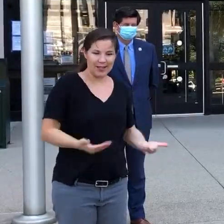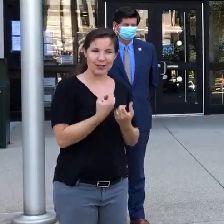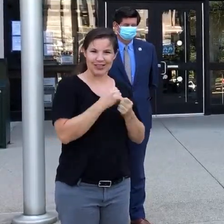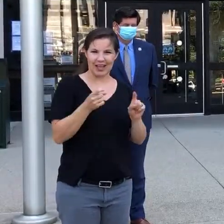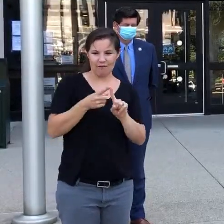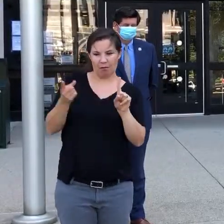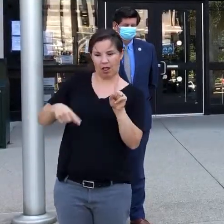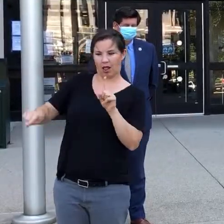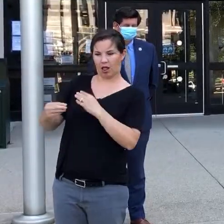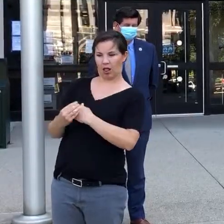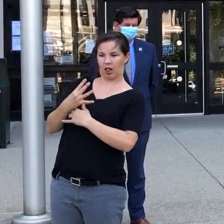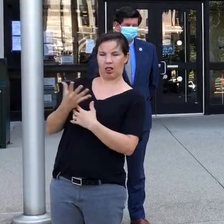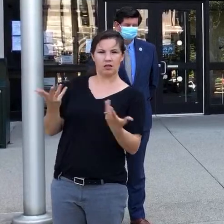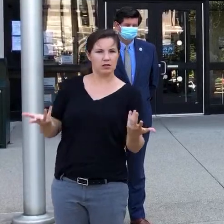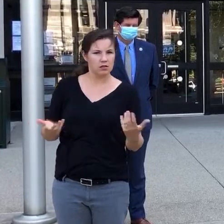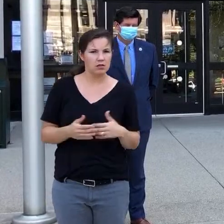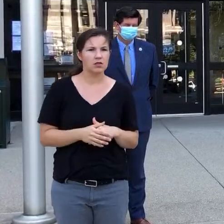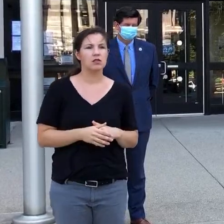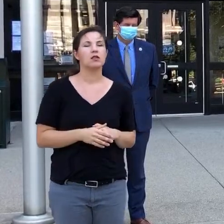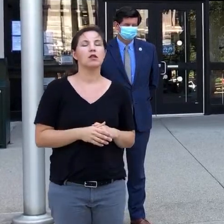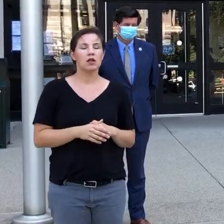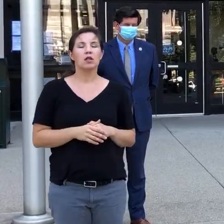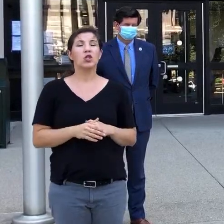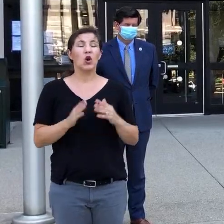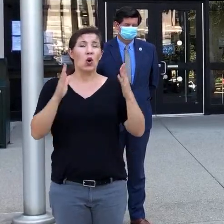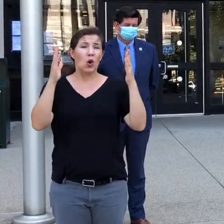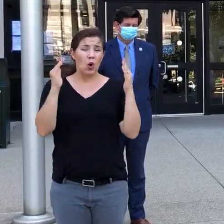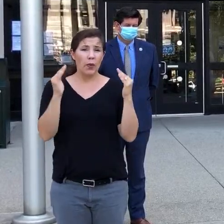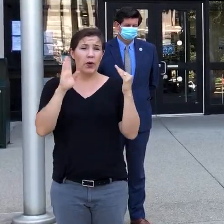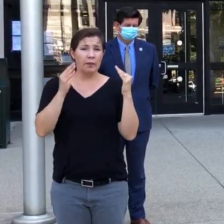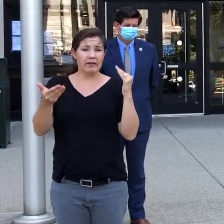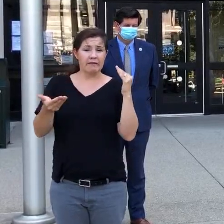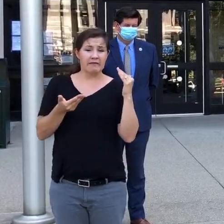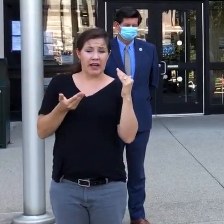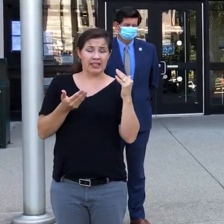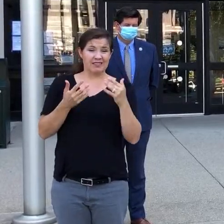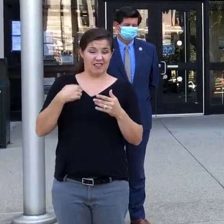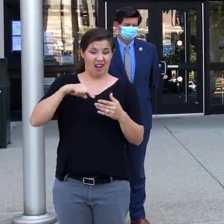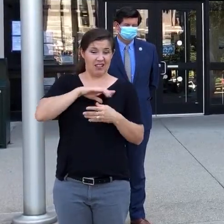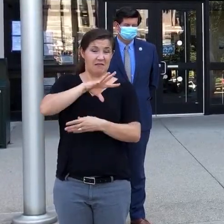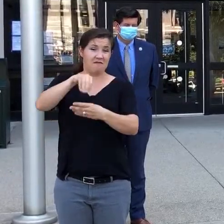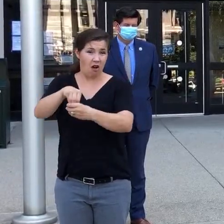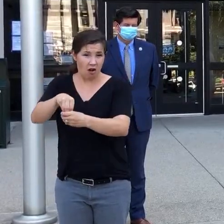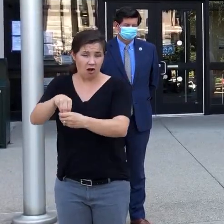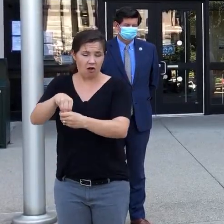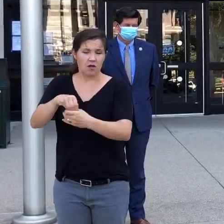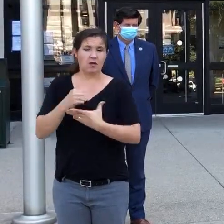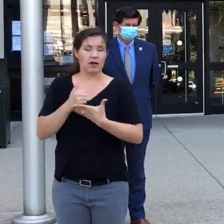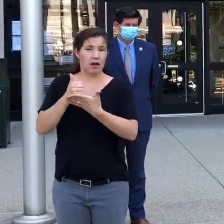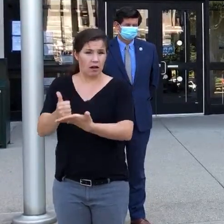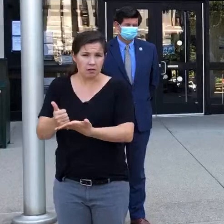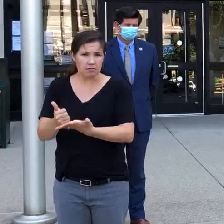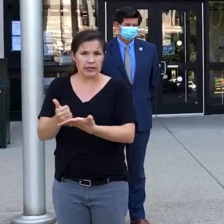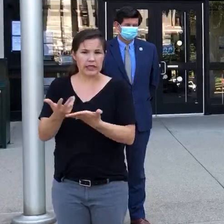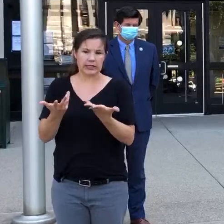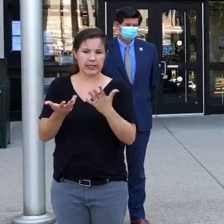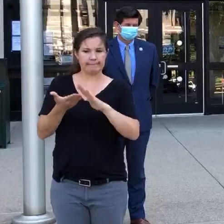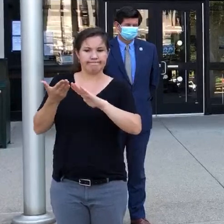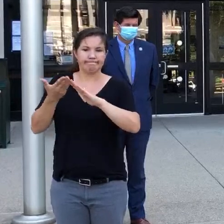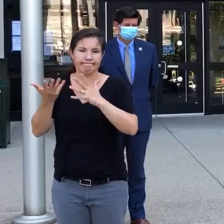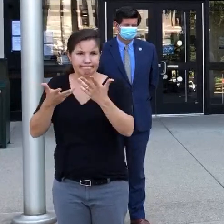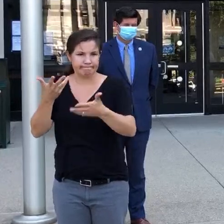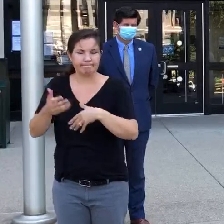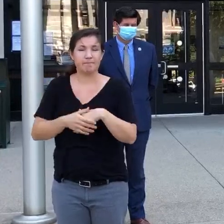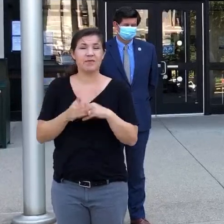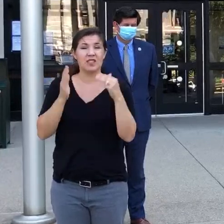Well, we will hope that we will be invited to be involved to assist with the operations of the quarantine. I mean,